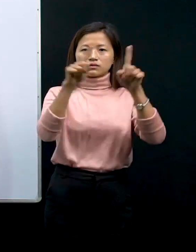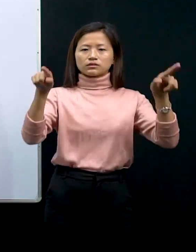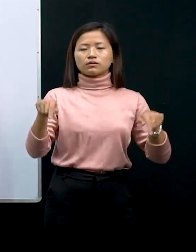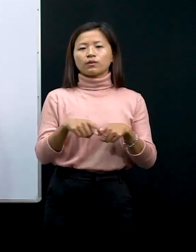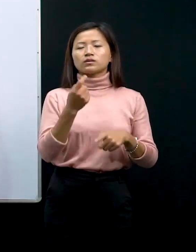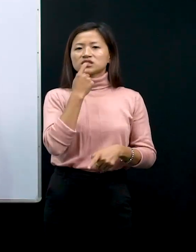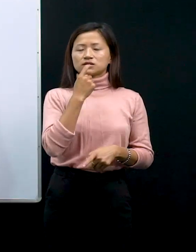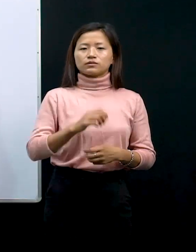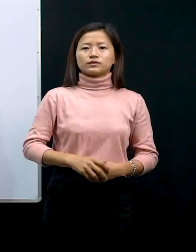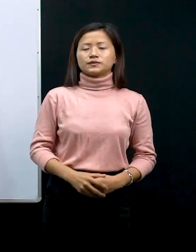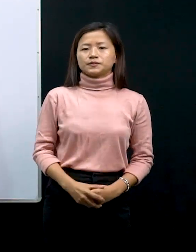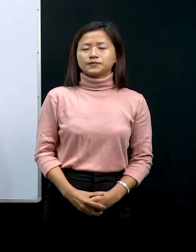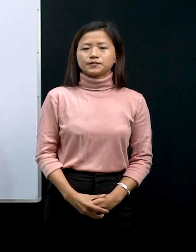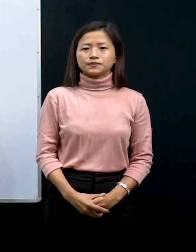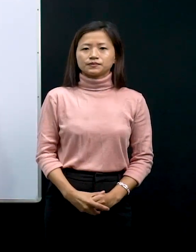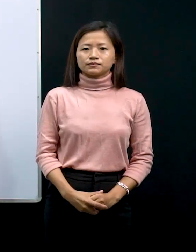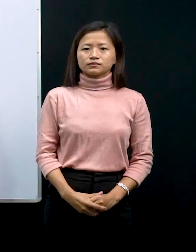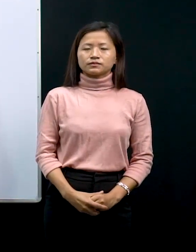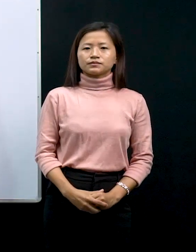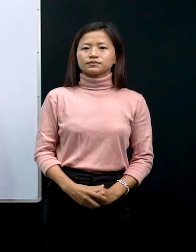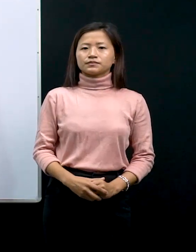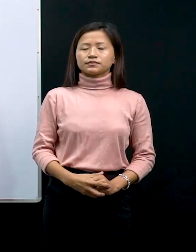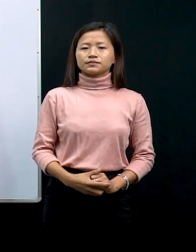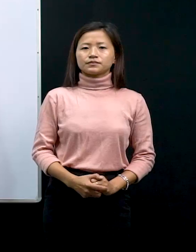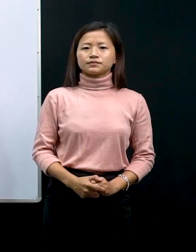Another tangent, right? What about this one?